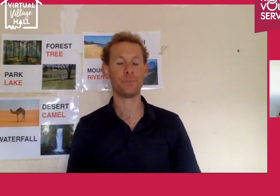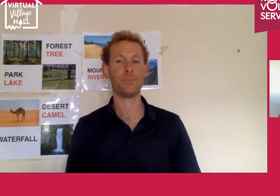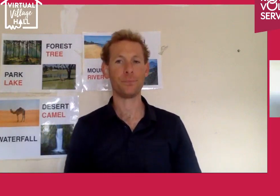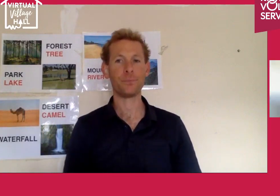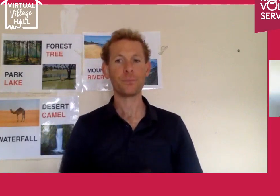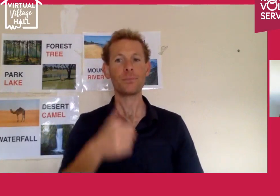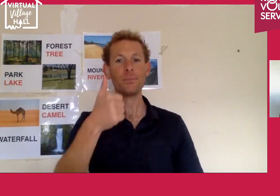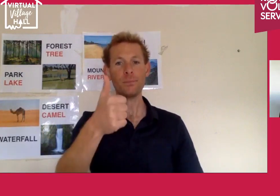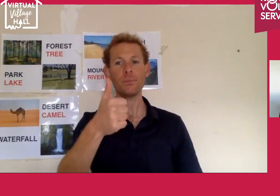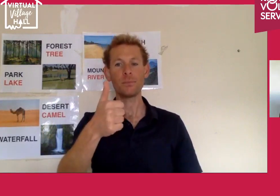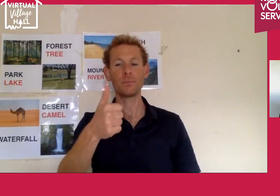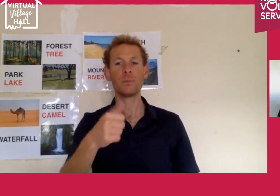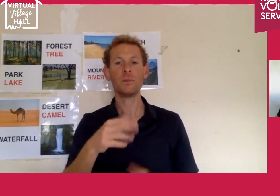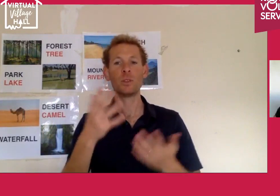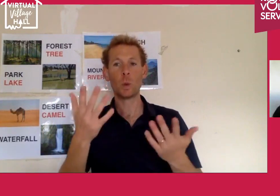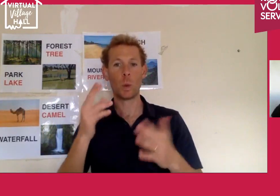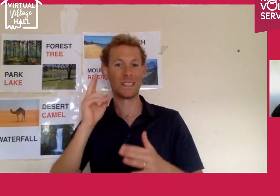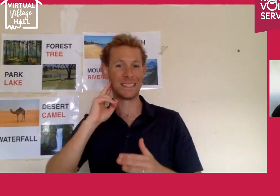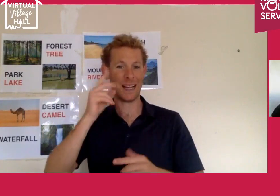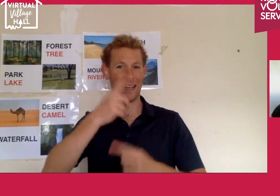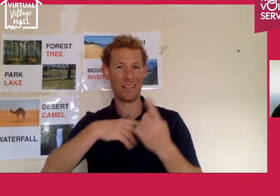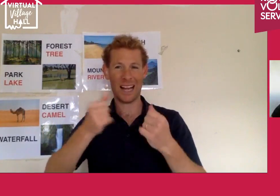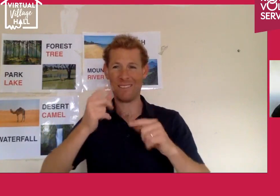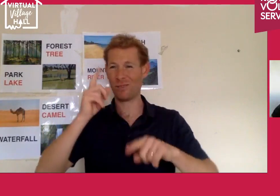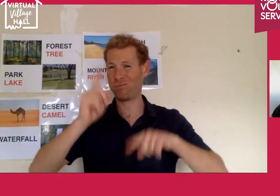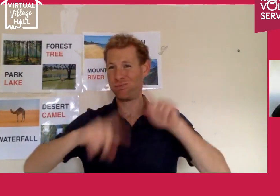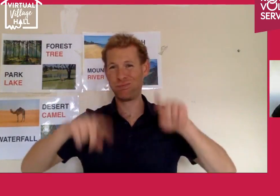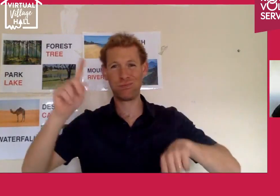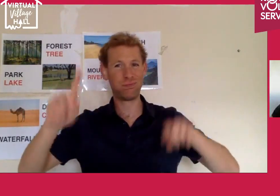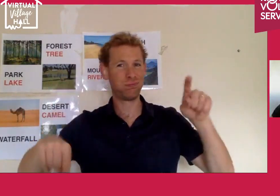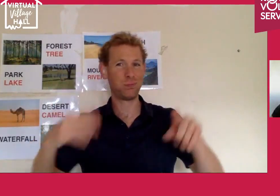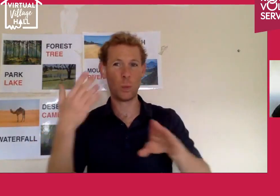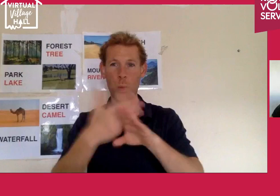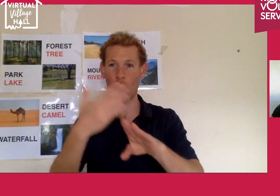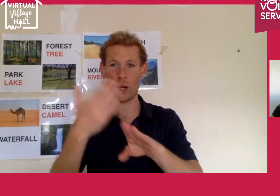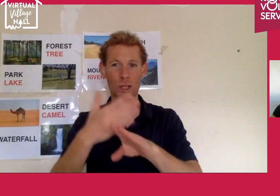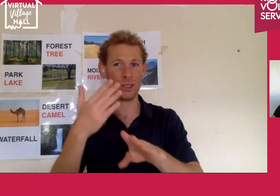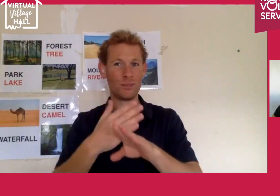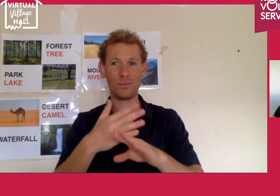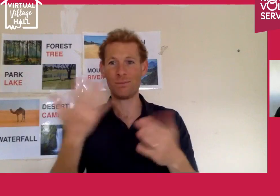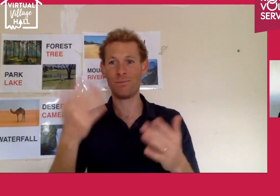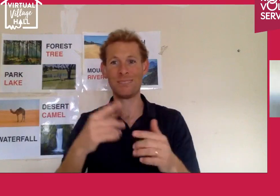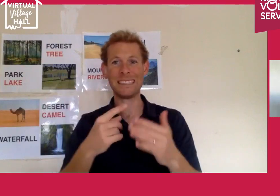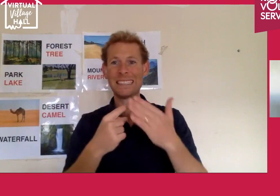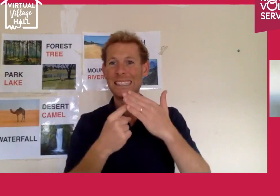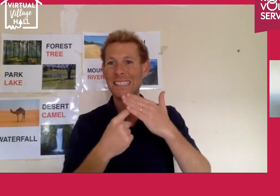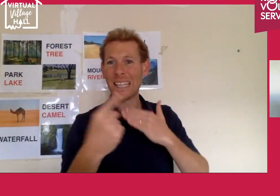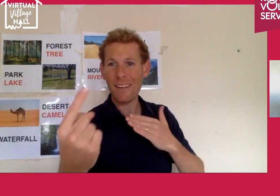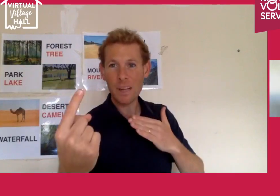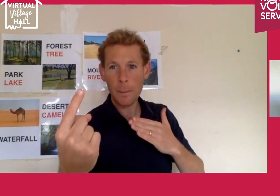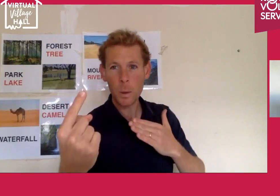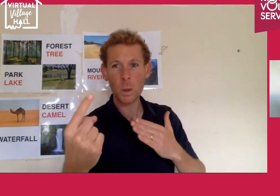yeah, sometimes the screen's freezing a little bit on the interpreter, so I'm just making sure that he can follow me and I can see Anthony well. So,